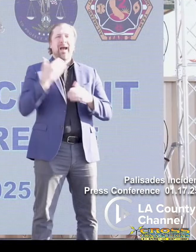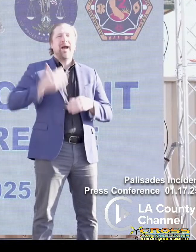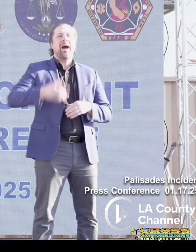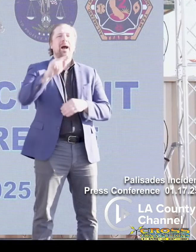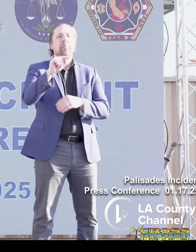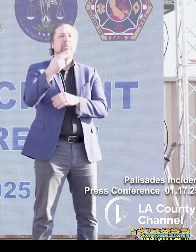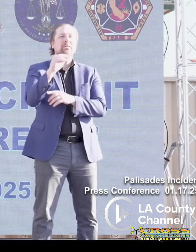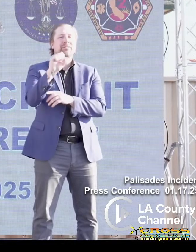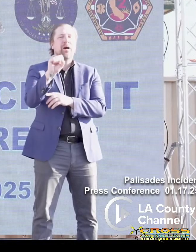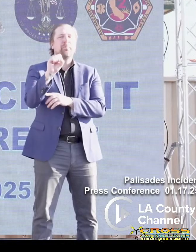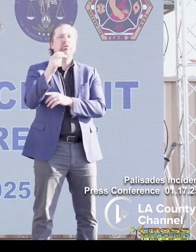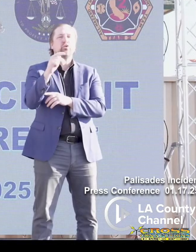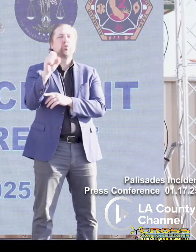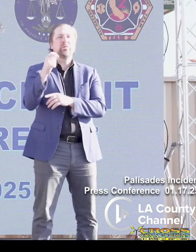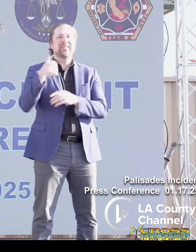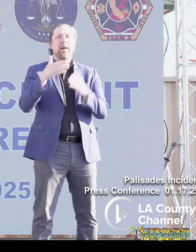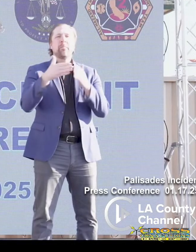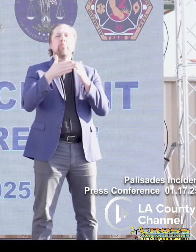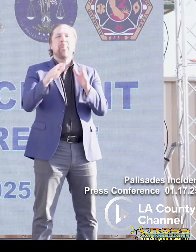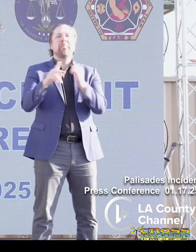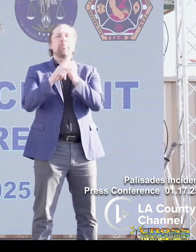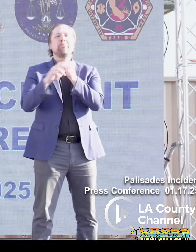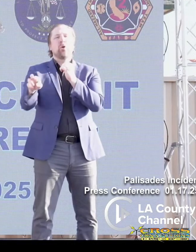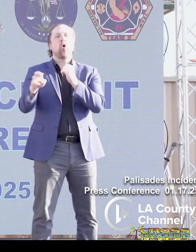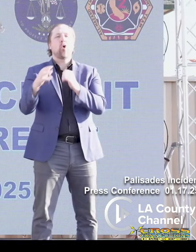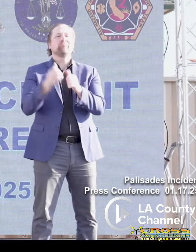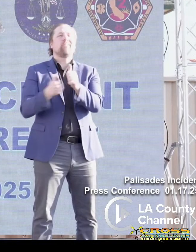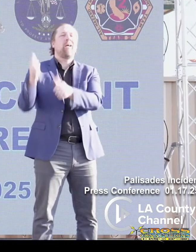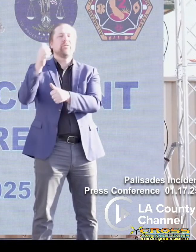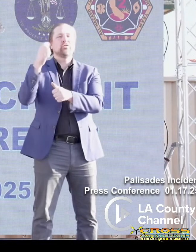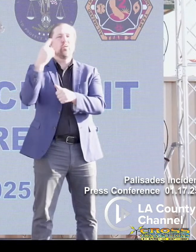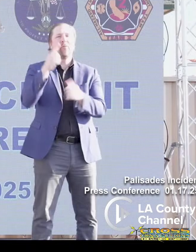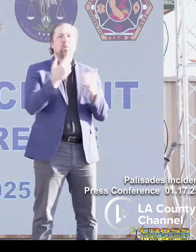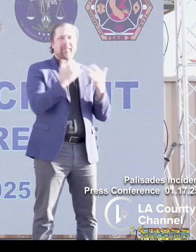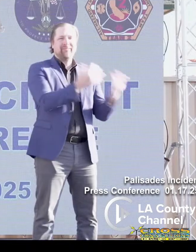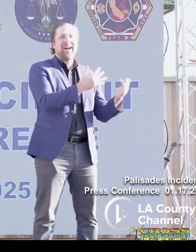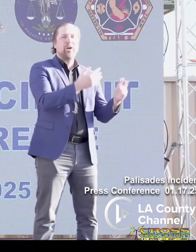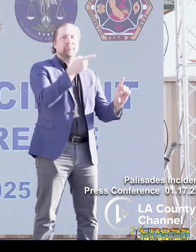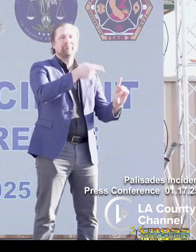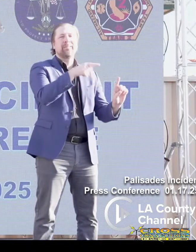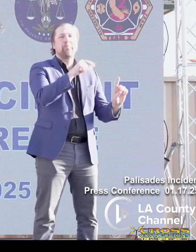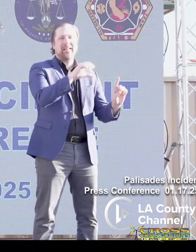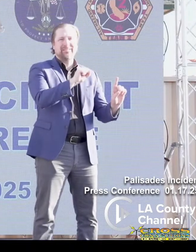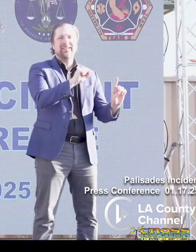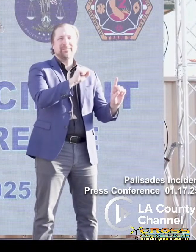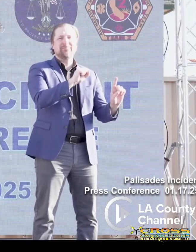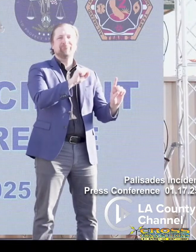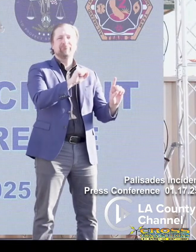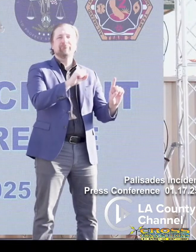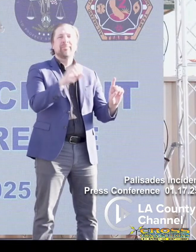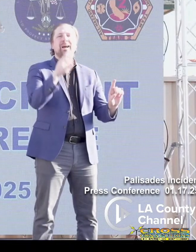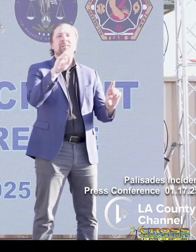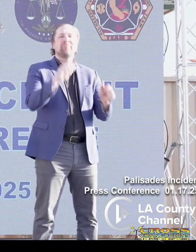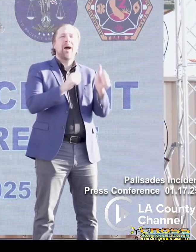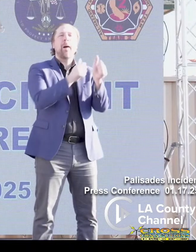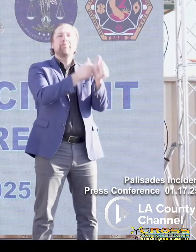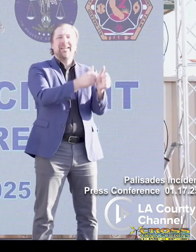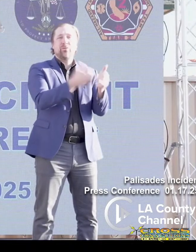Public Information Officer for the Palisades Fire. A quick update on the figures for this incident. We're at